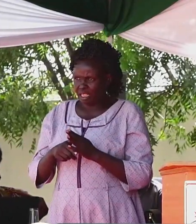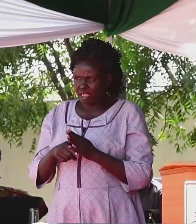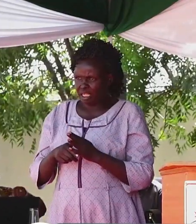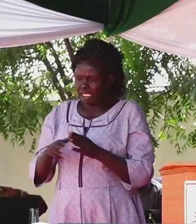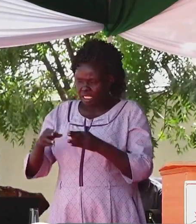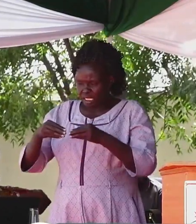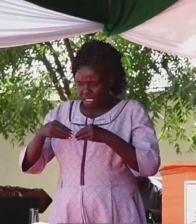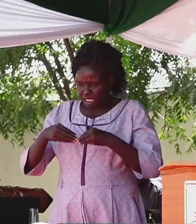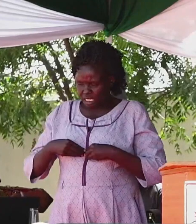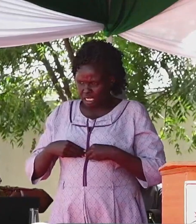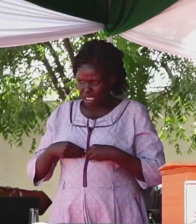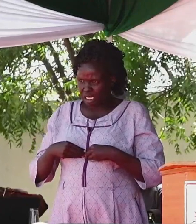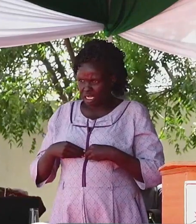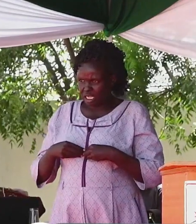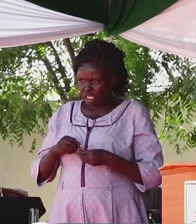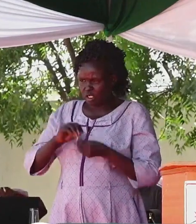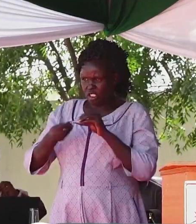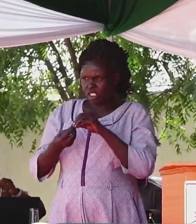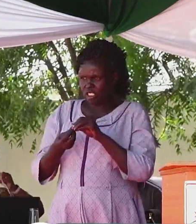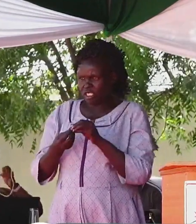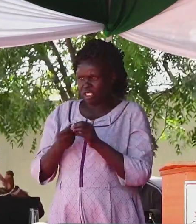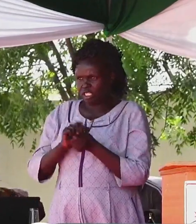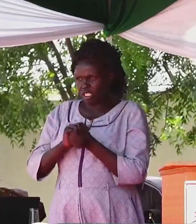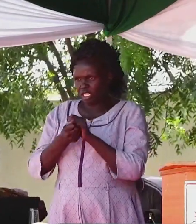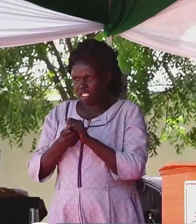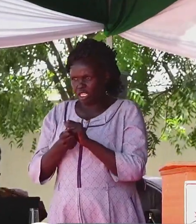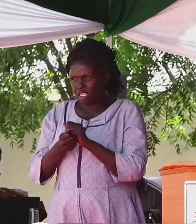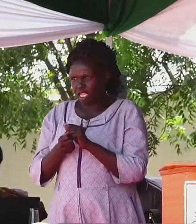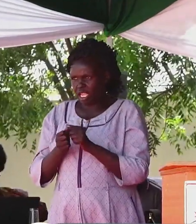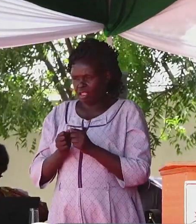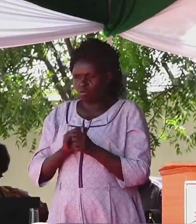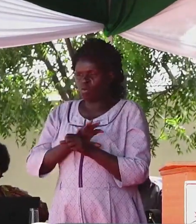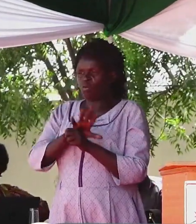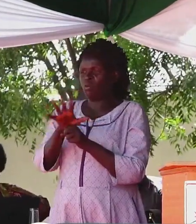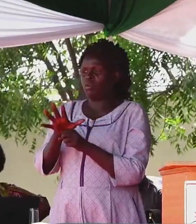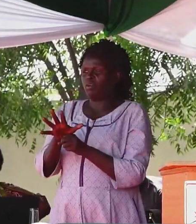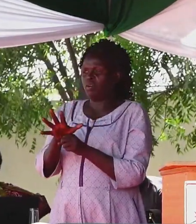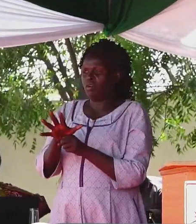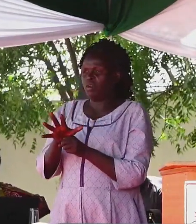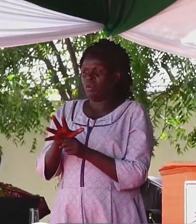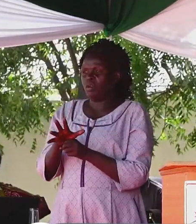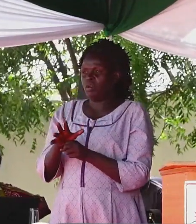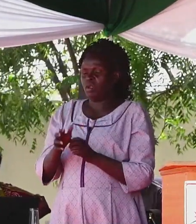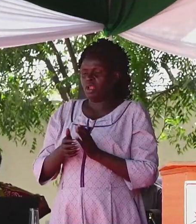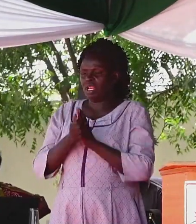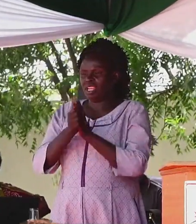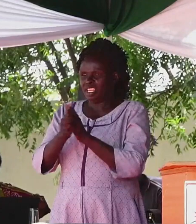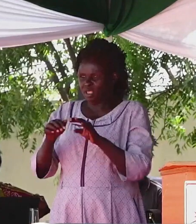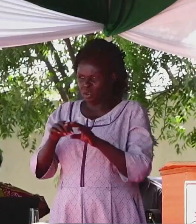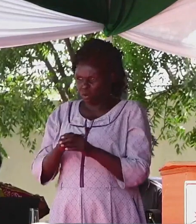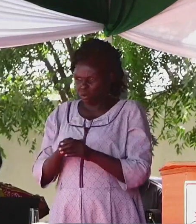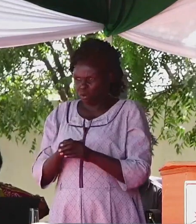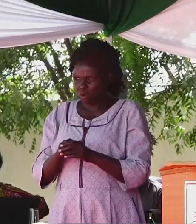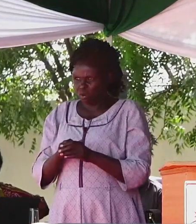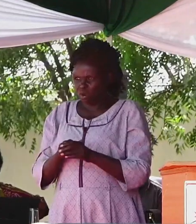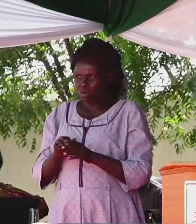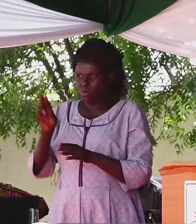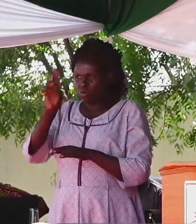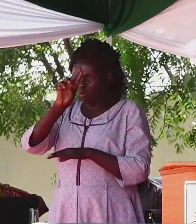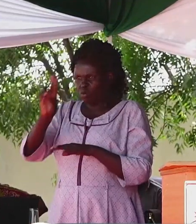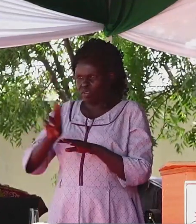being updated as the COVID-19 pandemic led to significant reversals